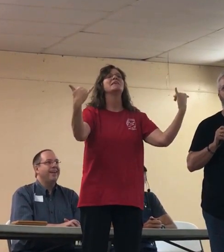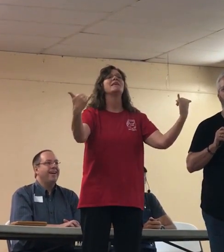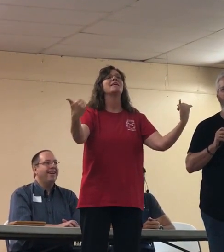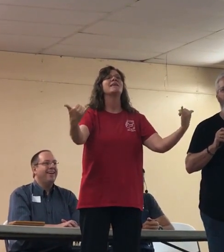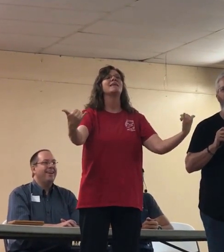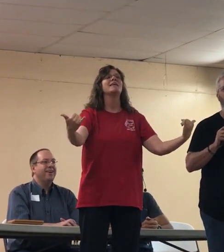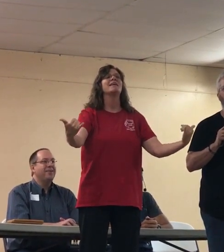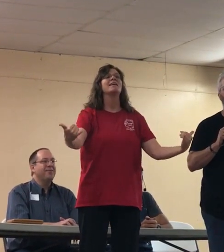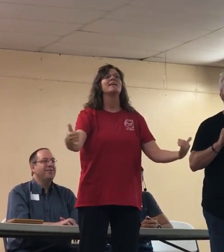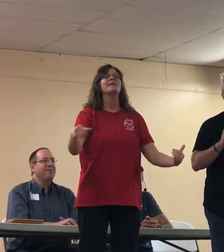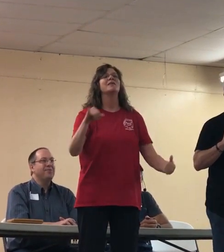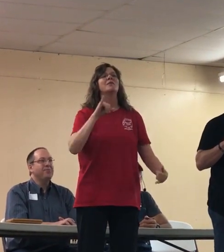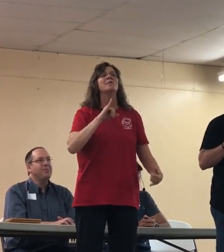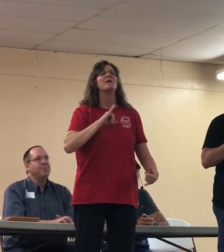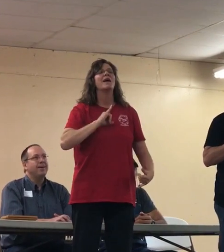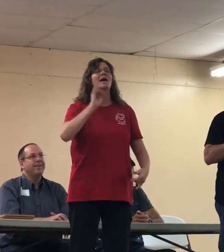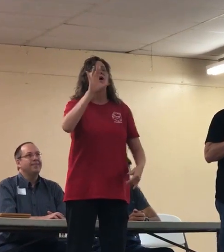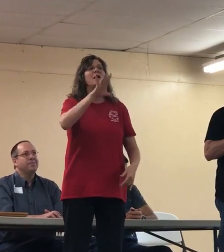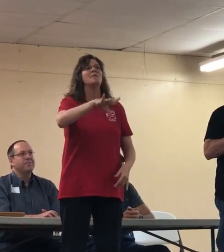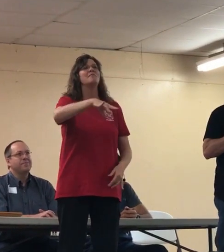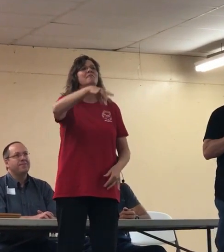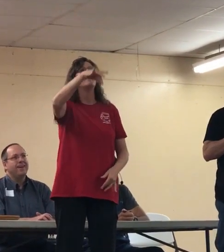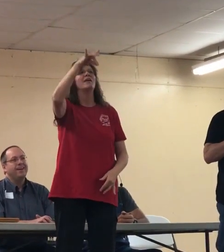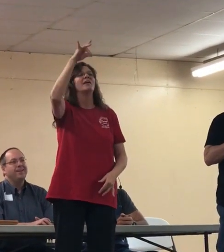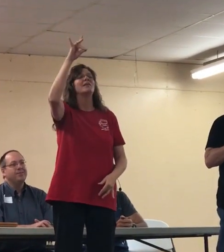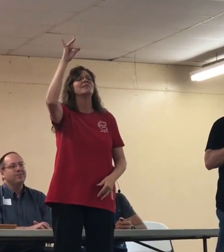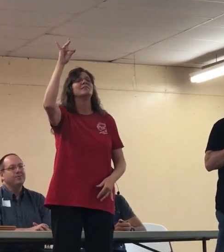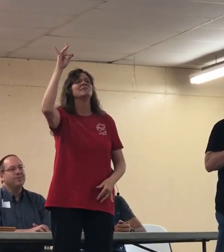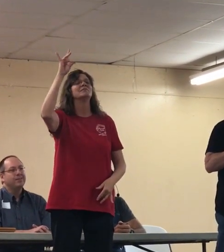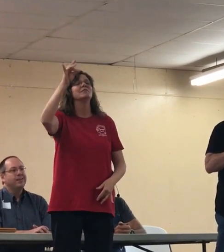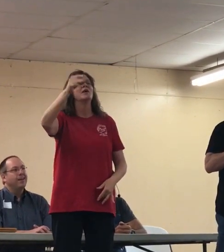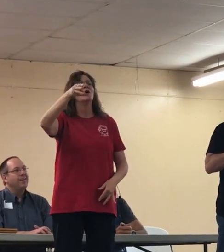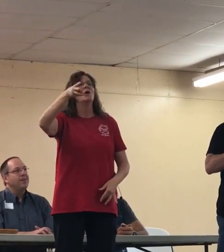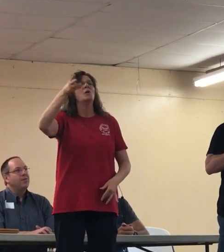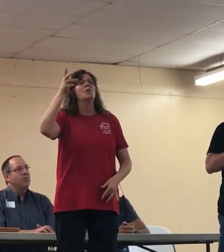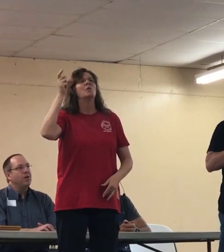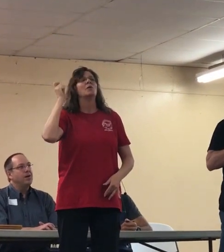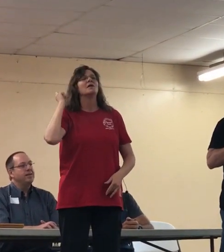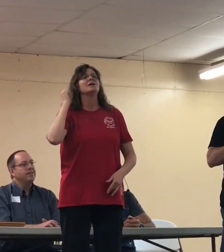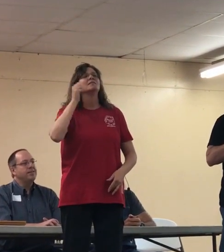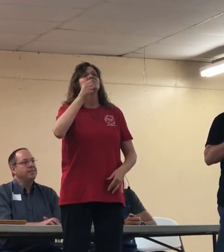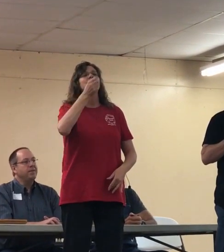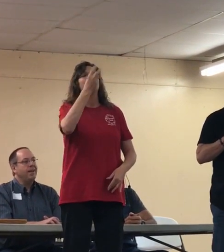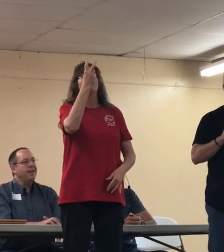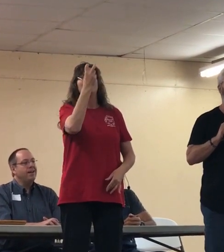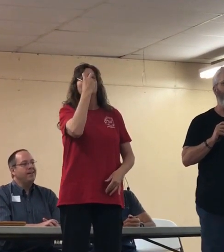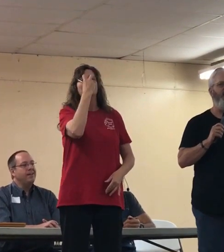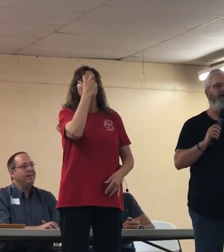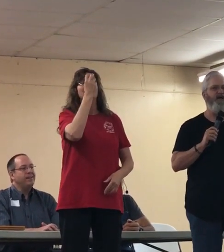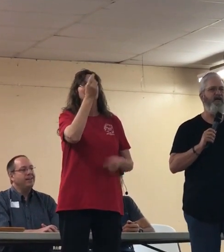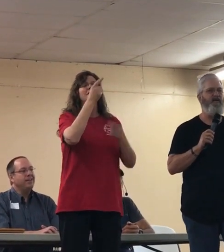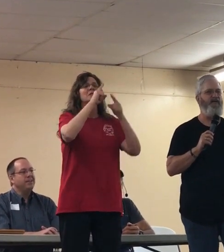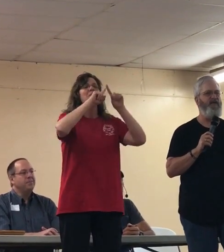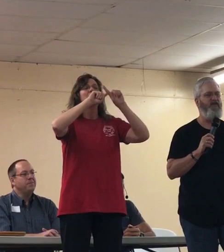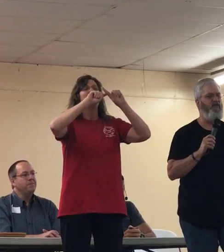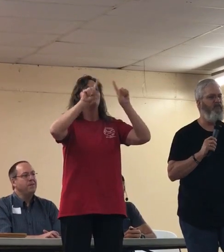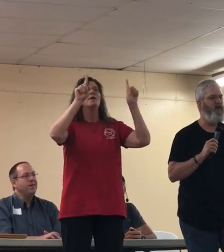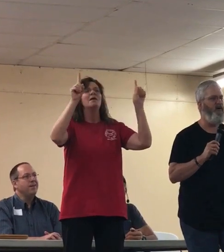now I'm found. Was blind,